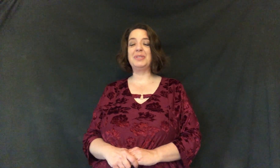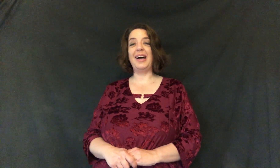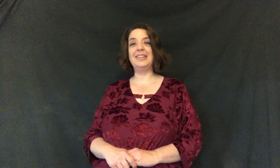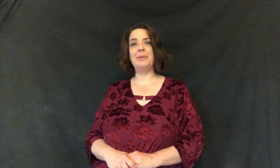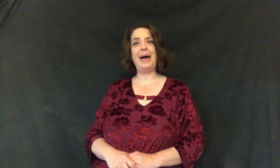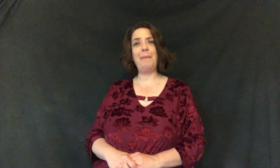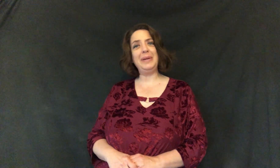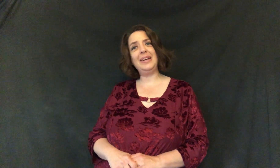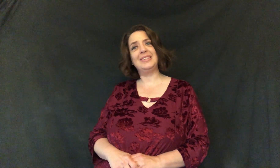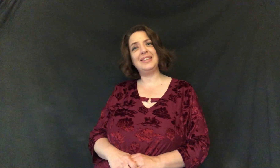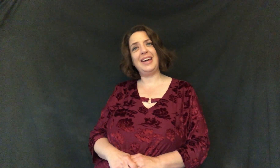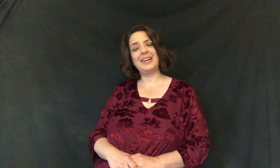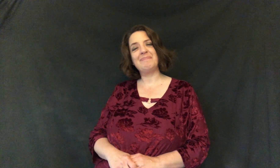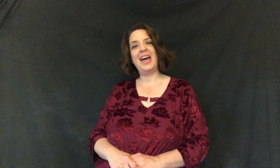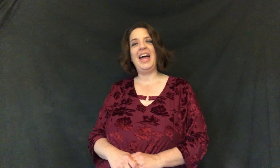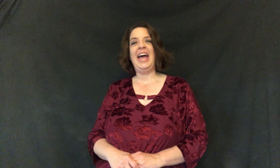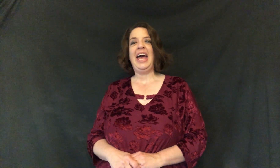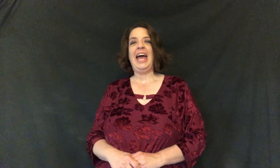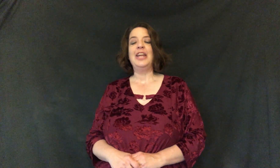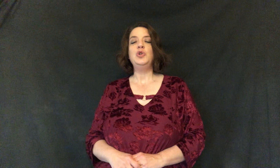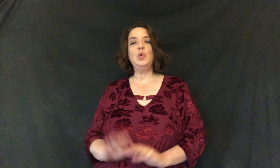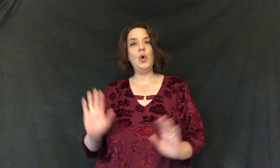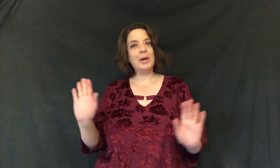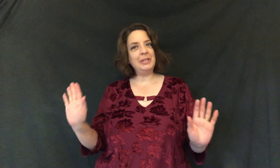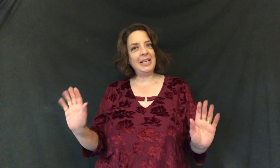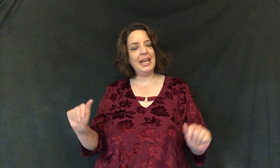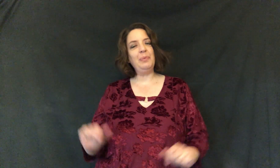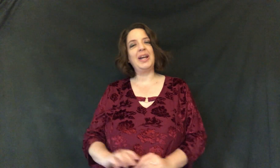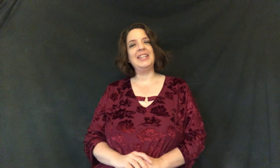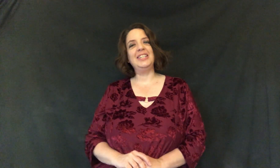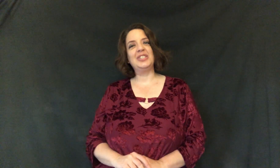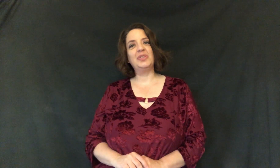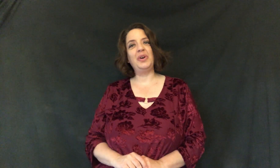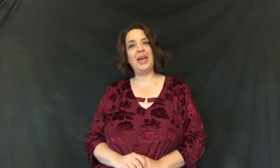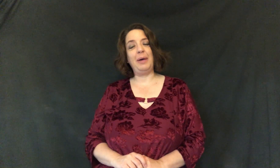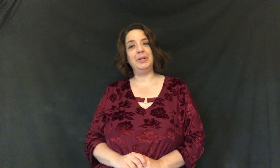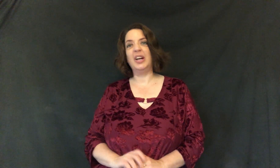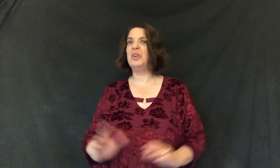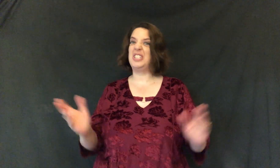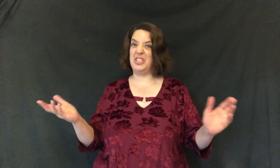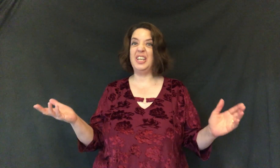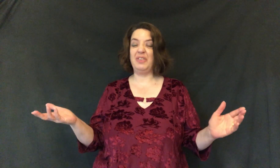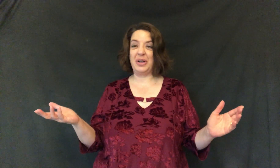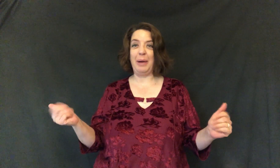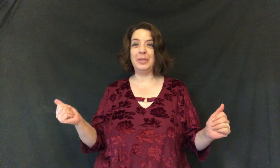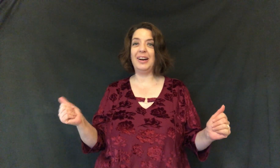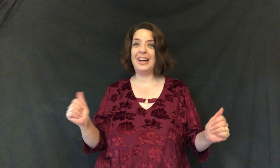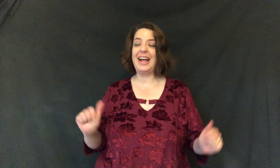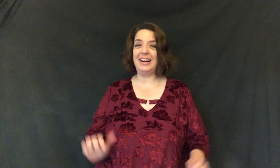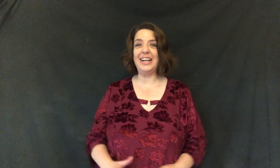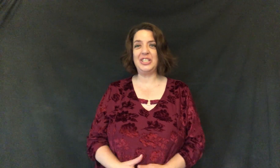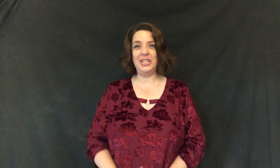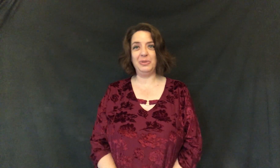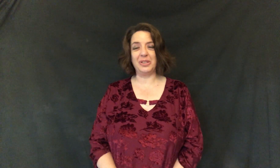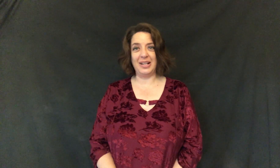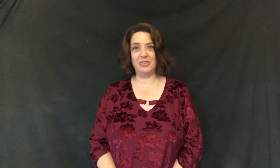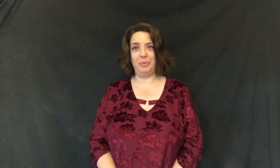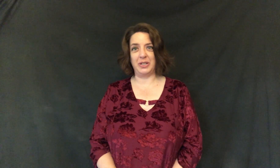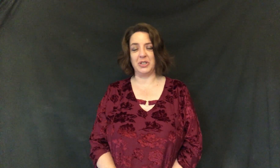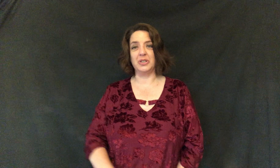signs about being sick. Normally, when I teach this vocabulary or teach any vocabulary, I like to use lots of pictures,